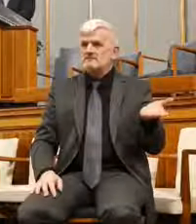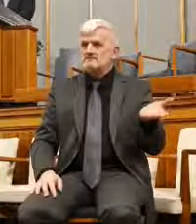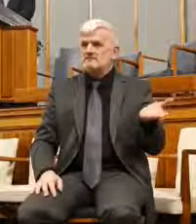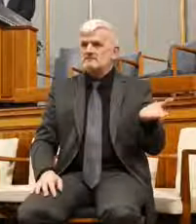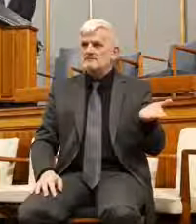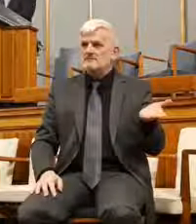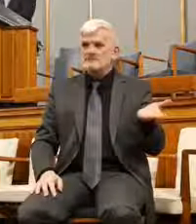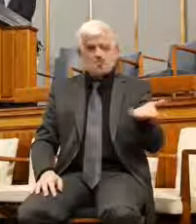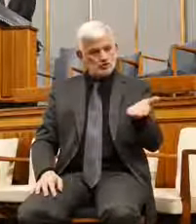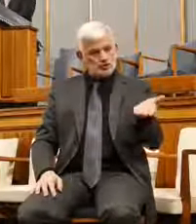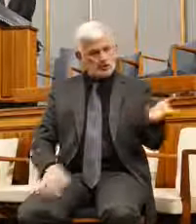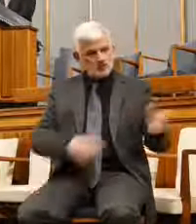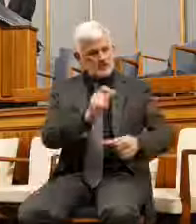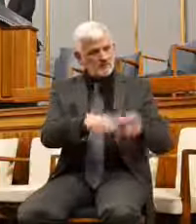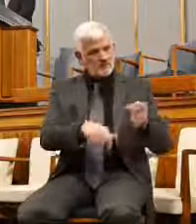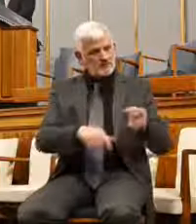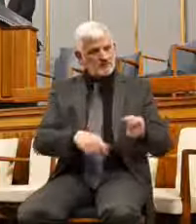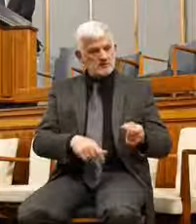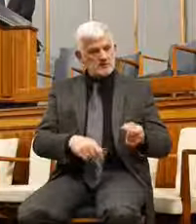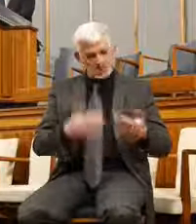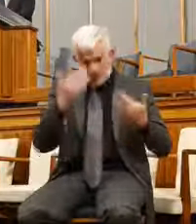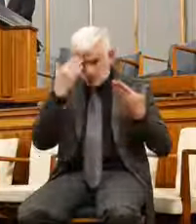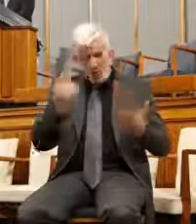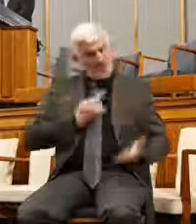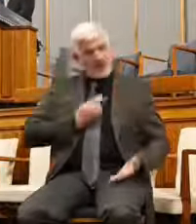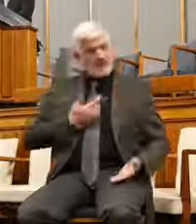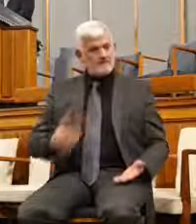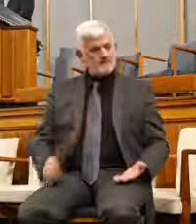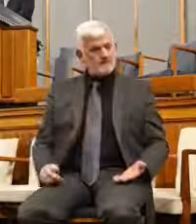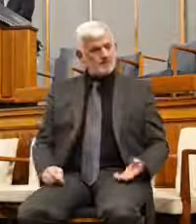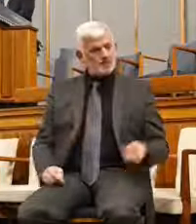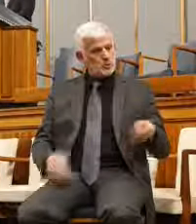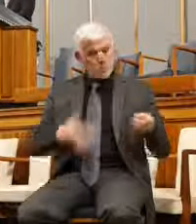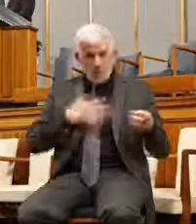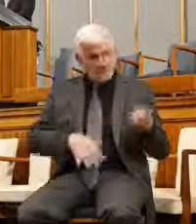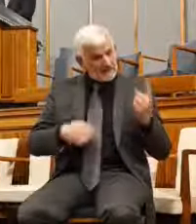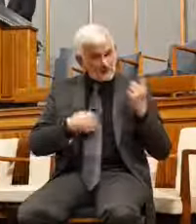God. You don't desire me. You have